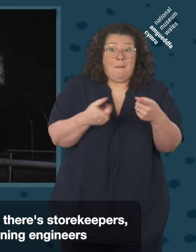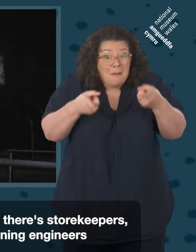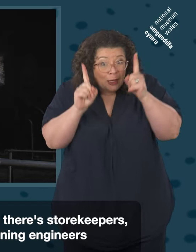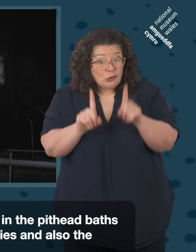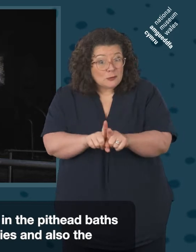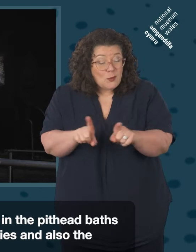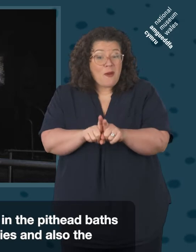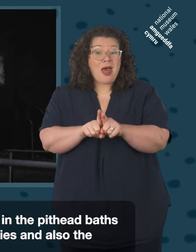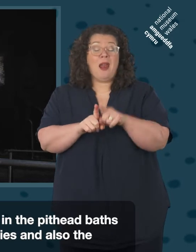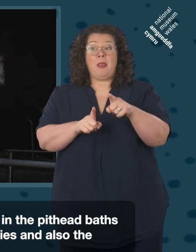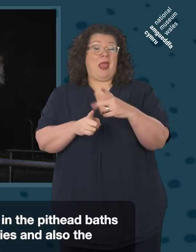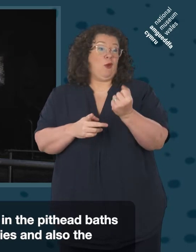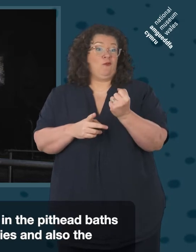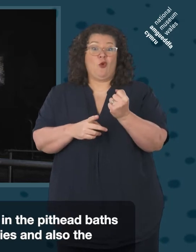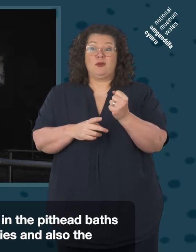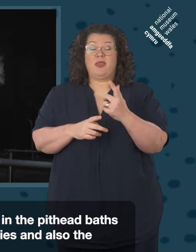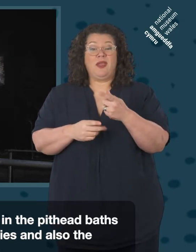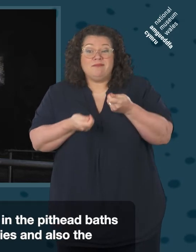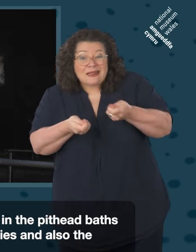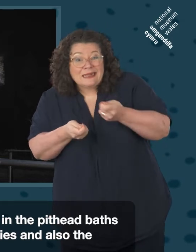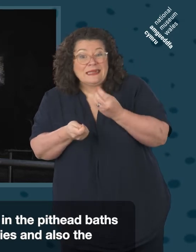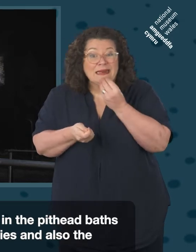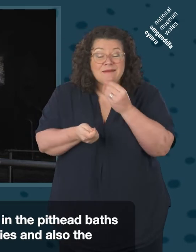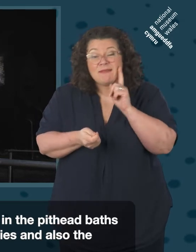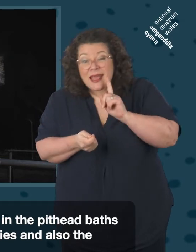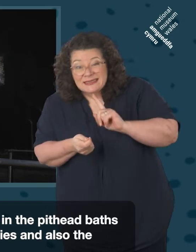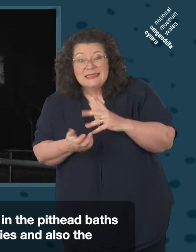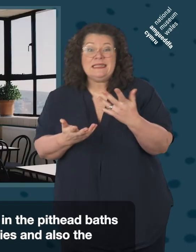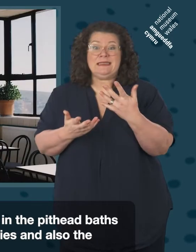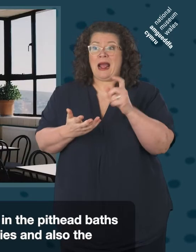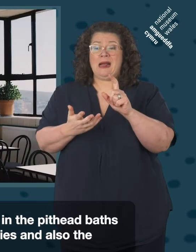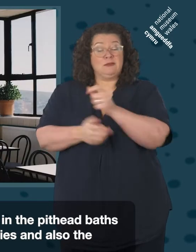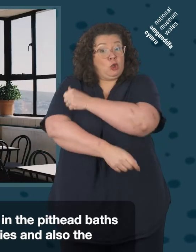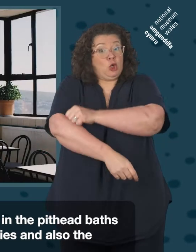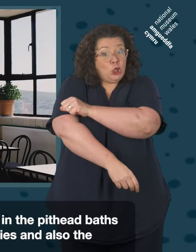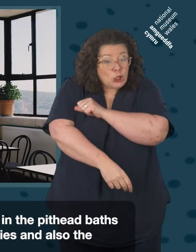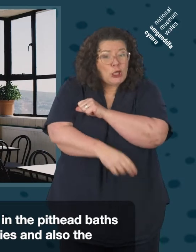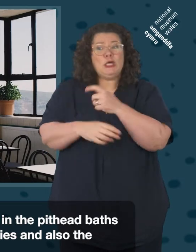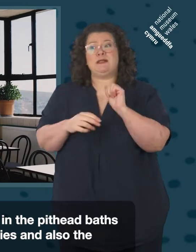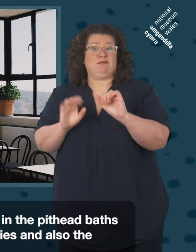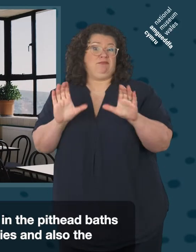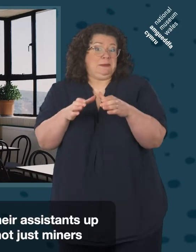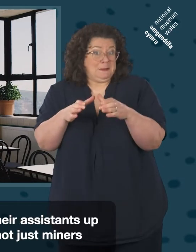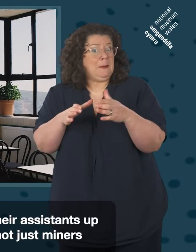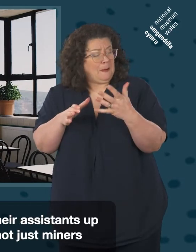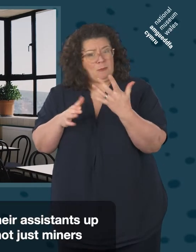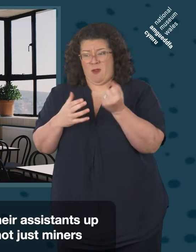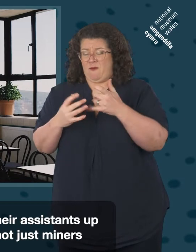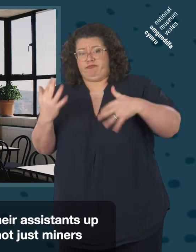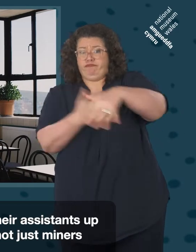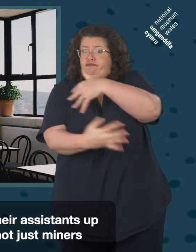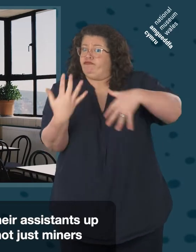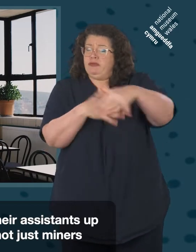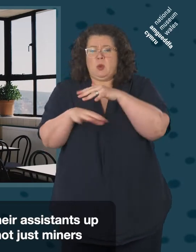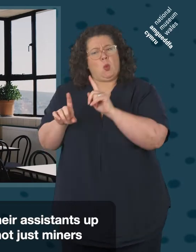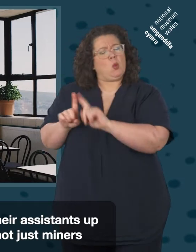engineers, the manager itself. And in the pithead baths, you've got the canteen ladies and also the colliery nurse as